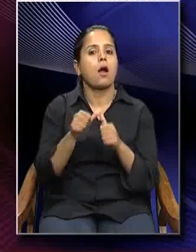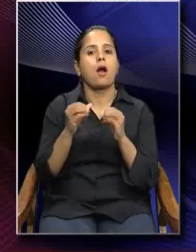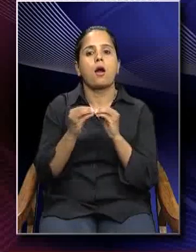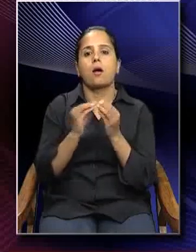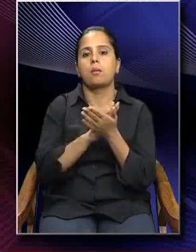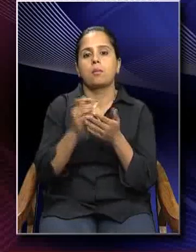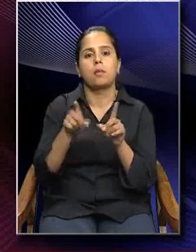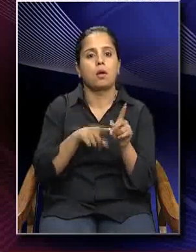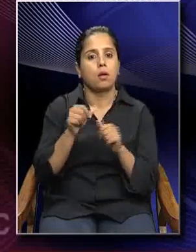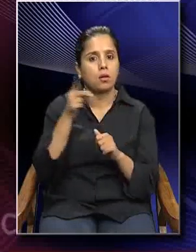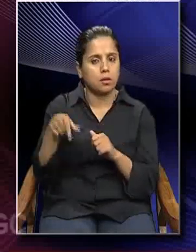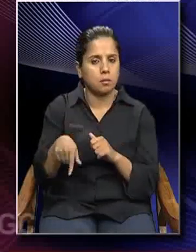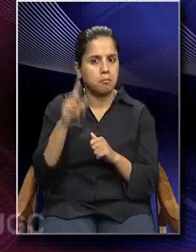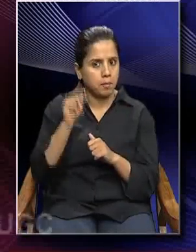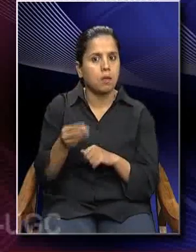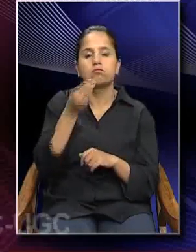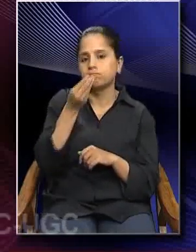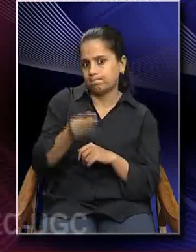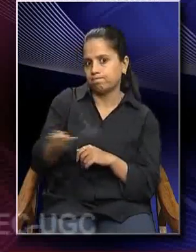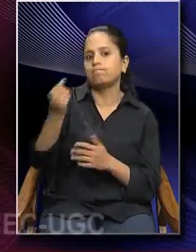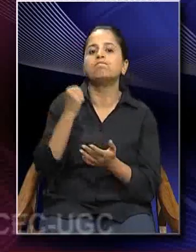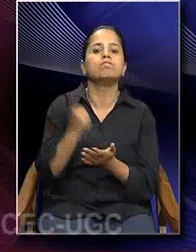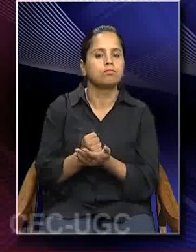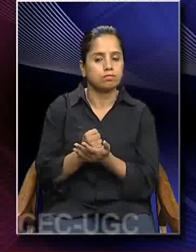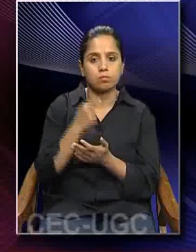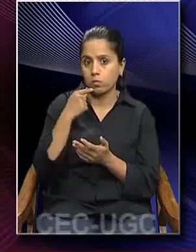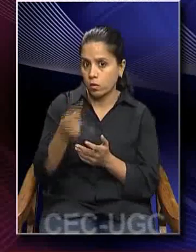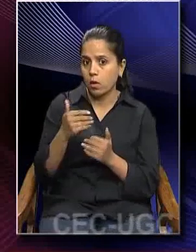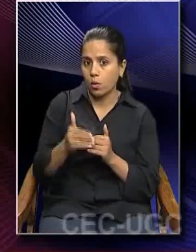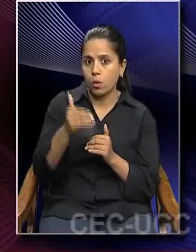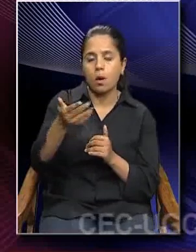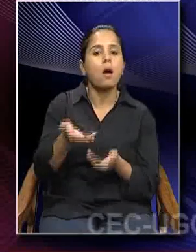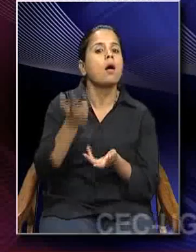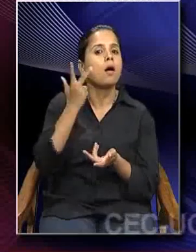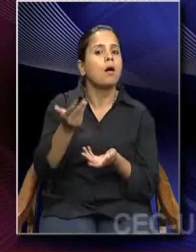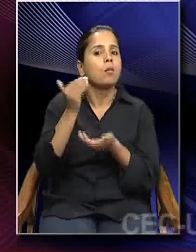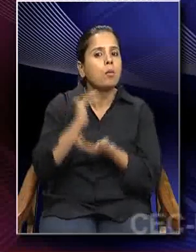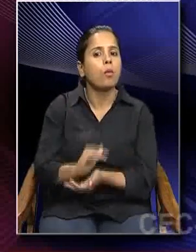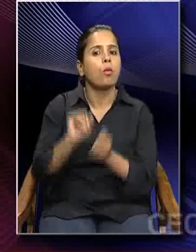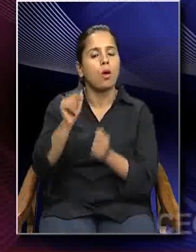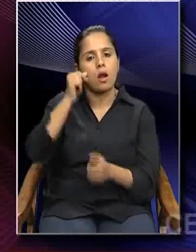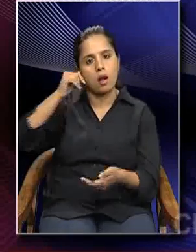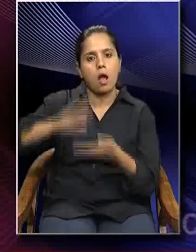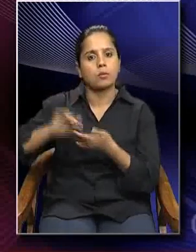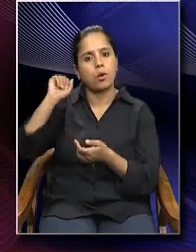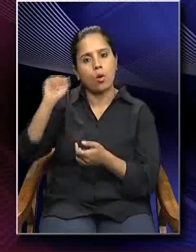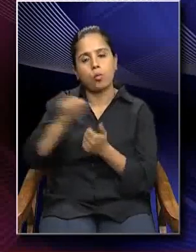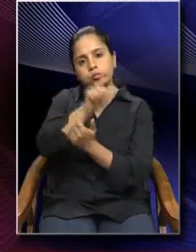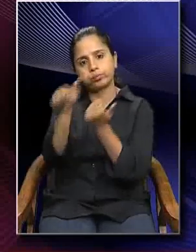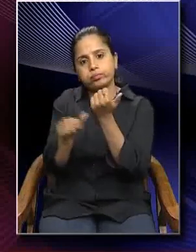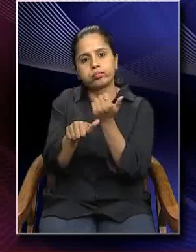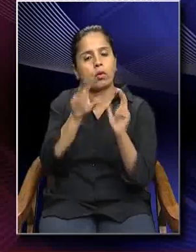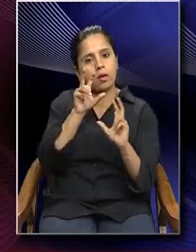that is to be fed and therefore constantly in a bond under the husband,